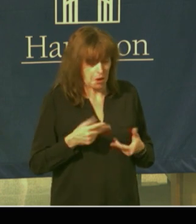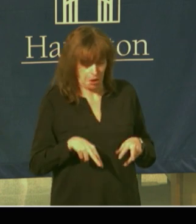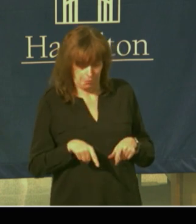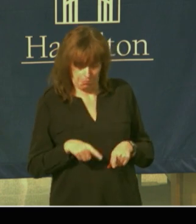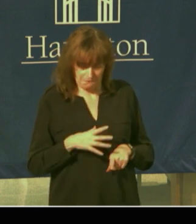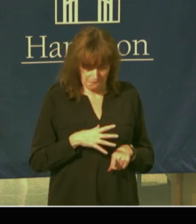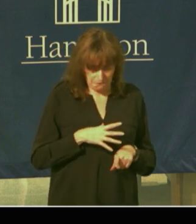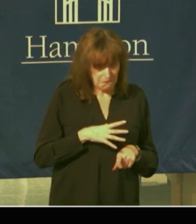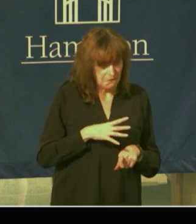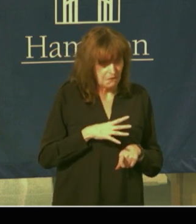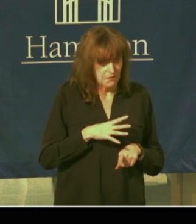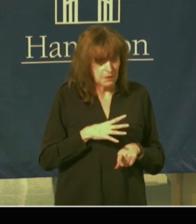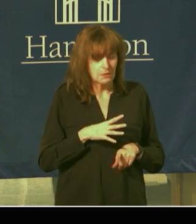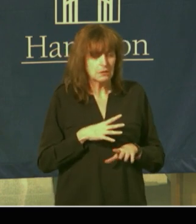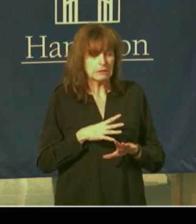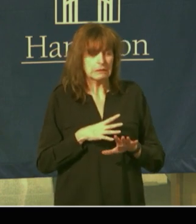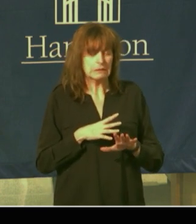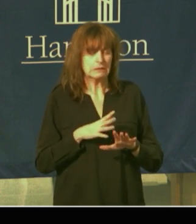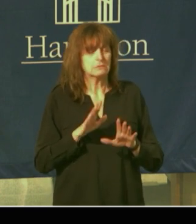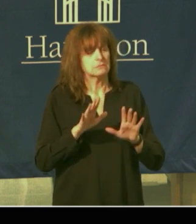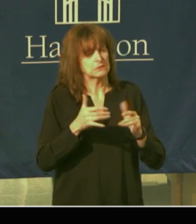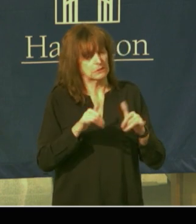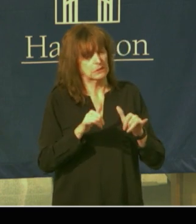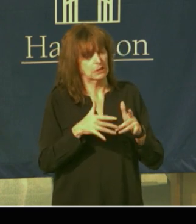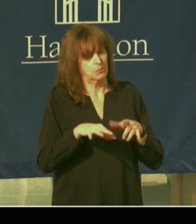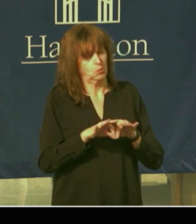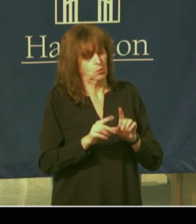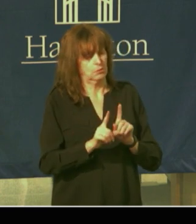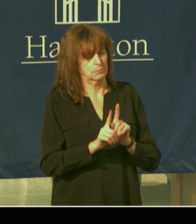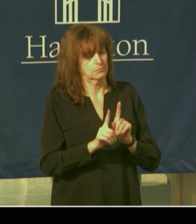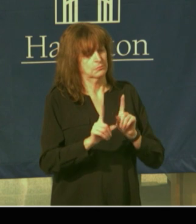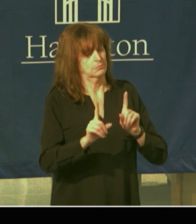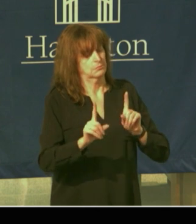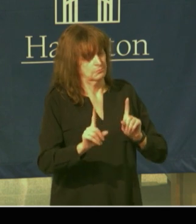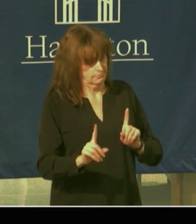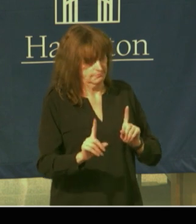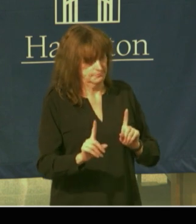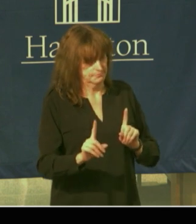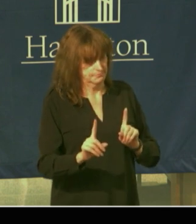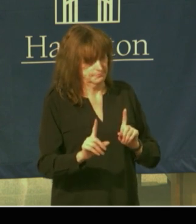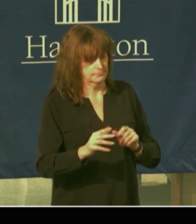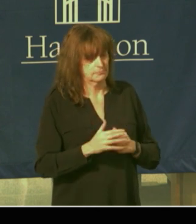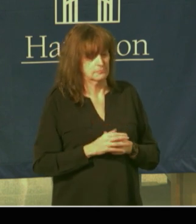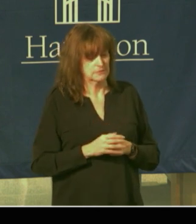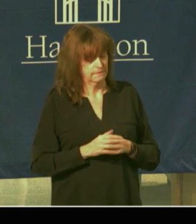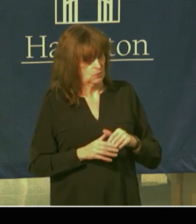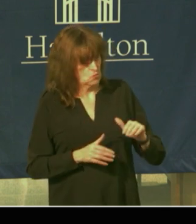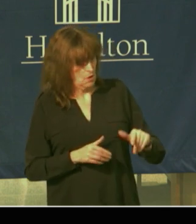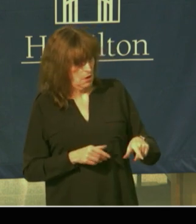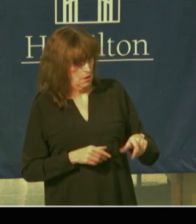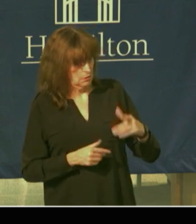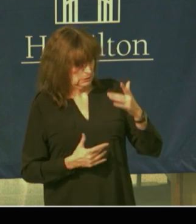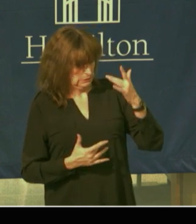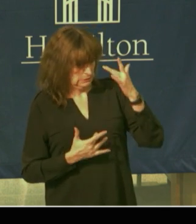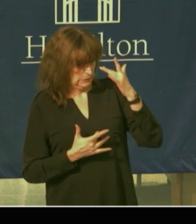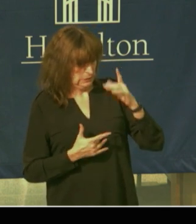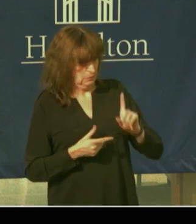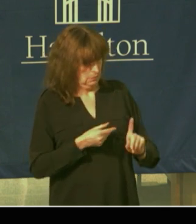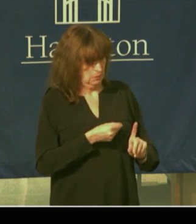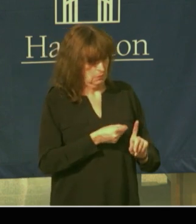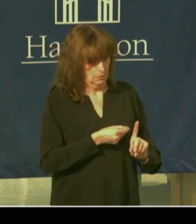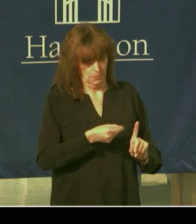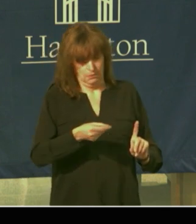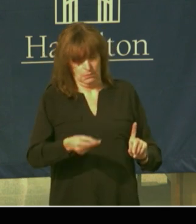Being able to maintain that distance. So even if they are infected, it decreases the risk that the virus is close enough to a